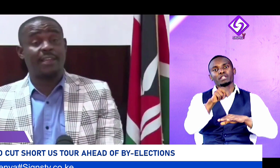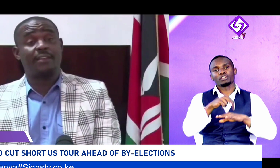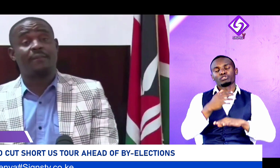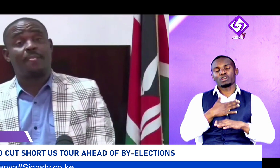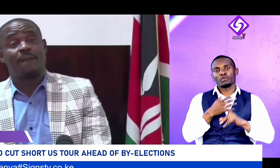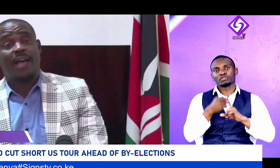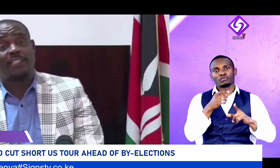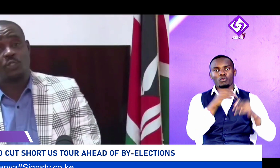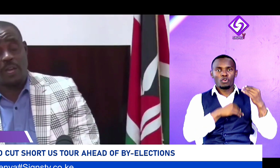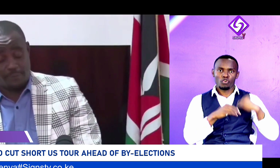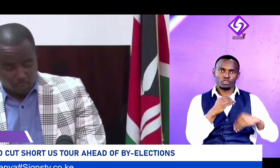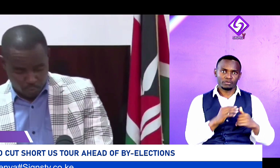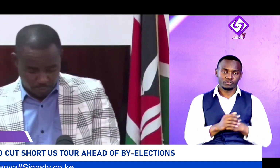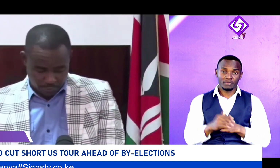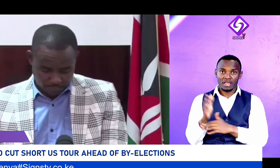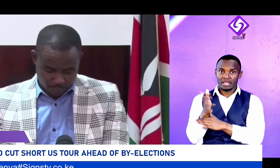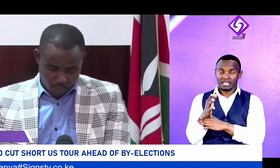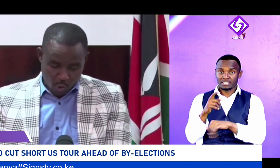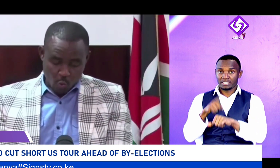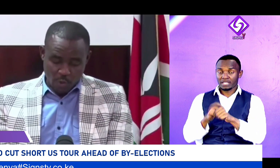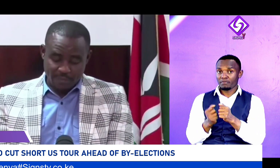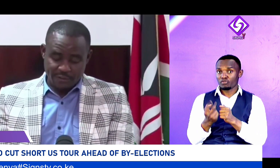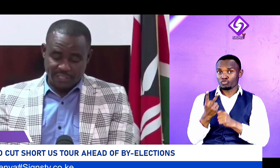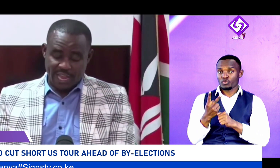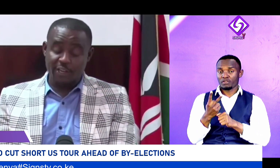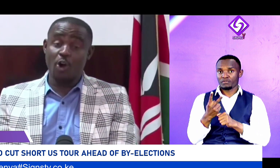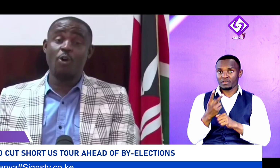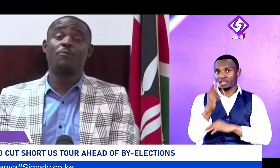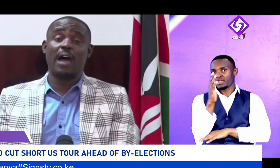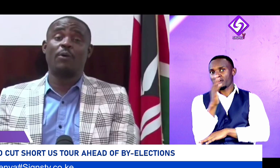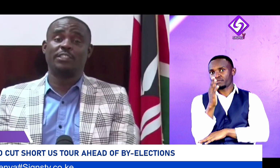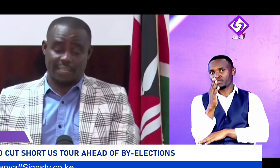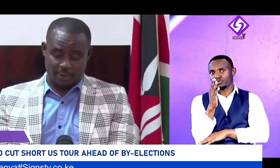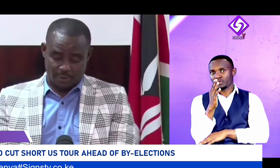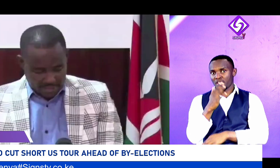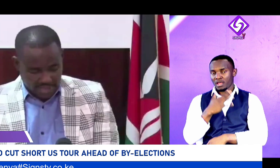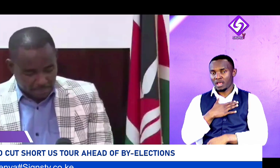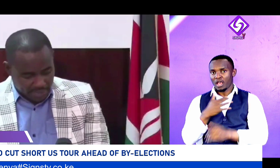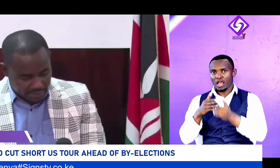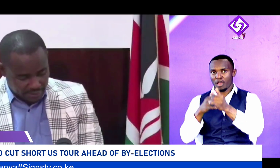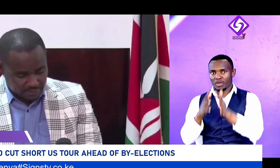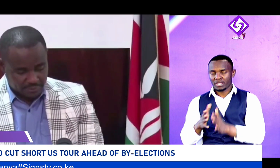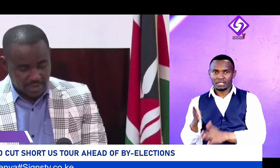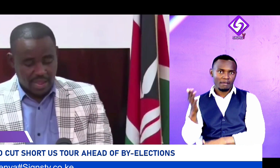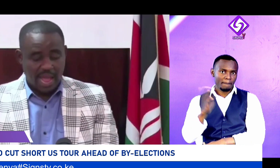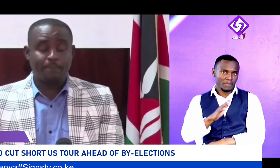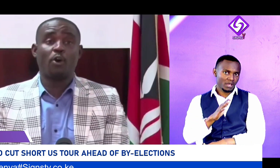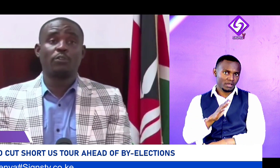Thursday at 12 noon will be the return of our general. Their plan